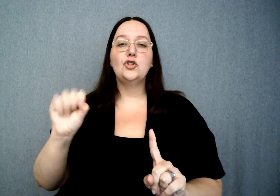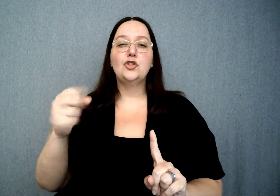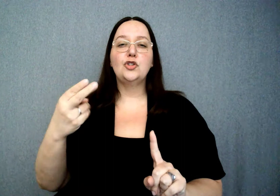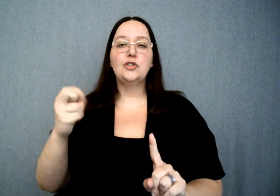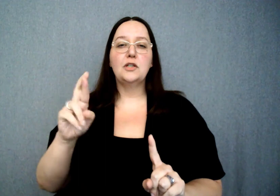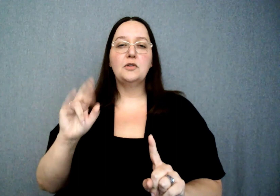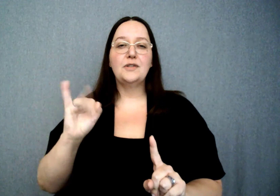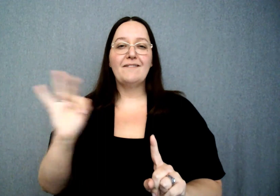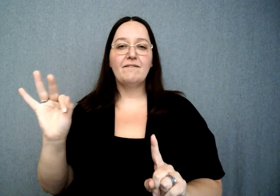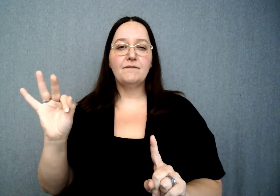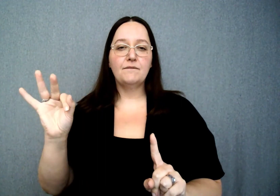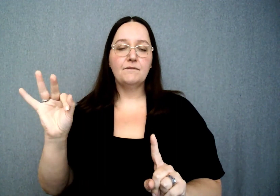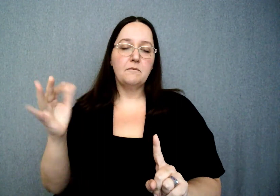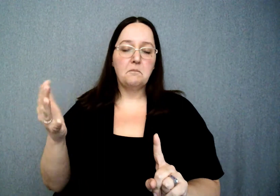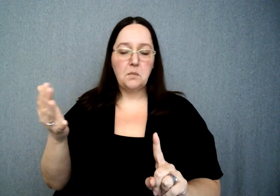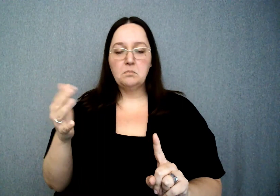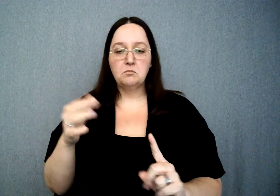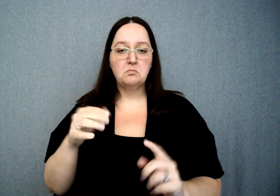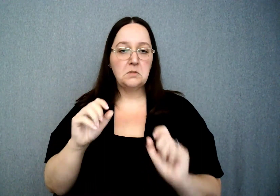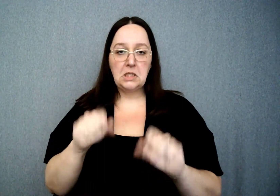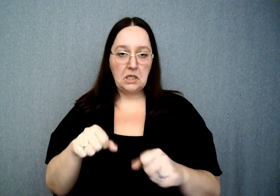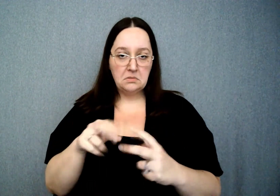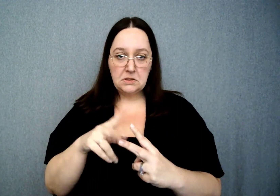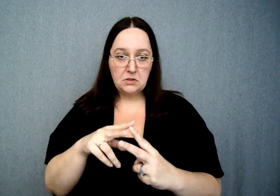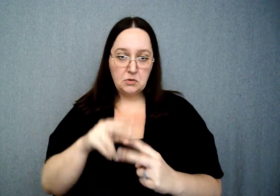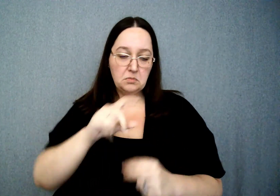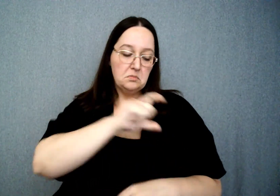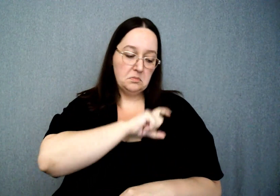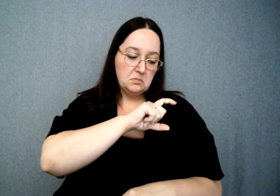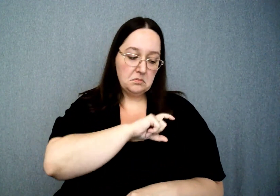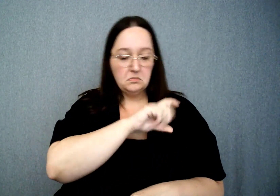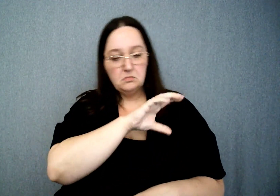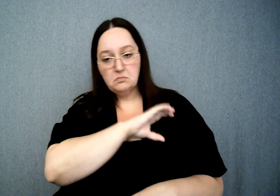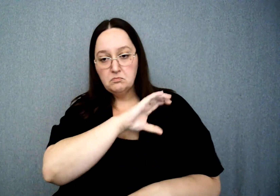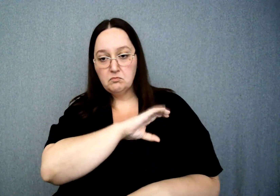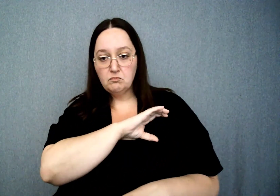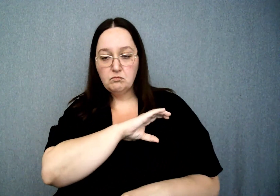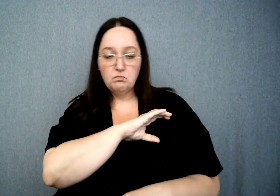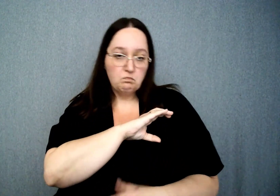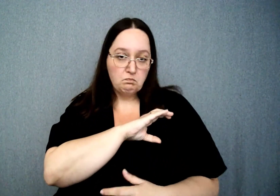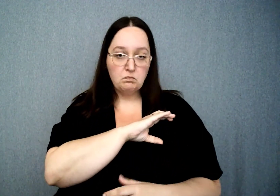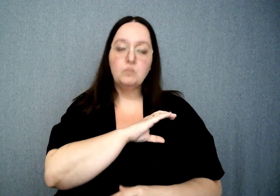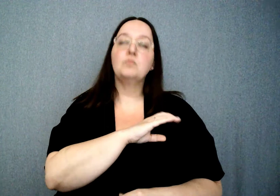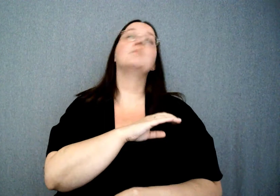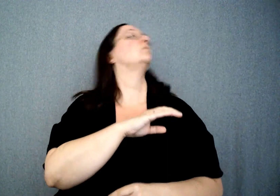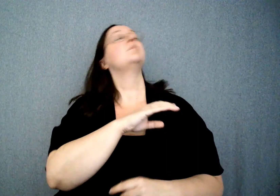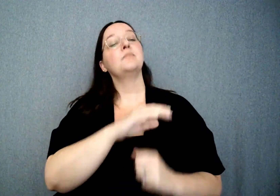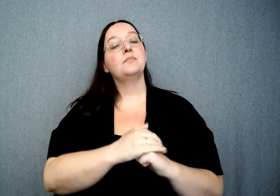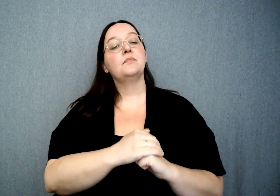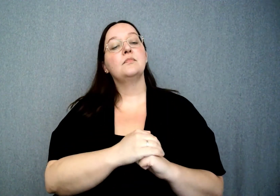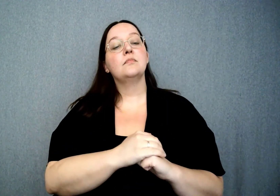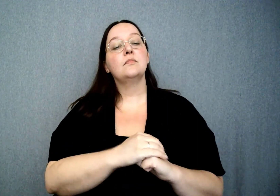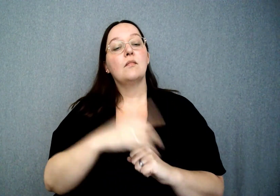as using that skinny C for sheriff and the big C for police officer, but really, it's basically the same